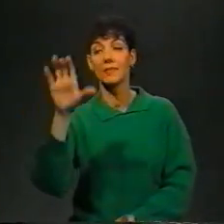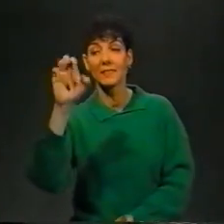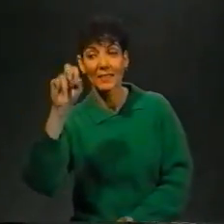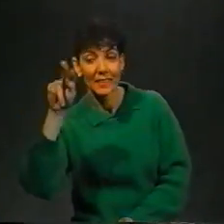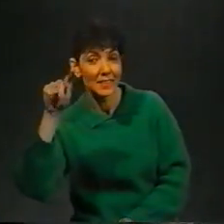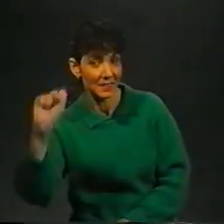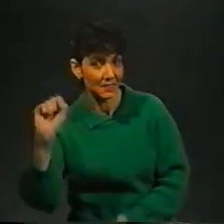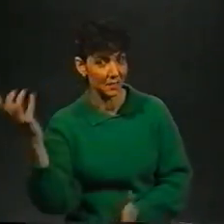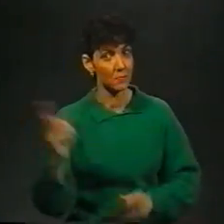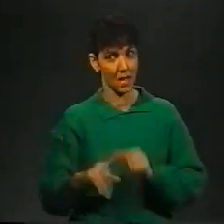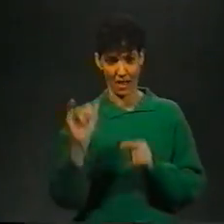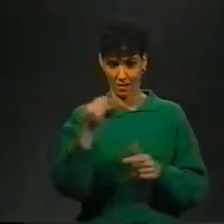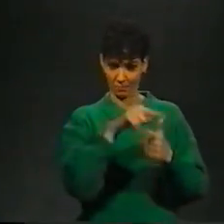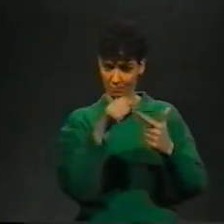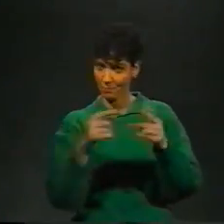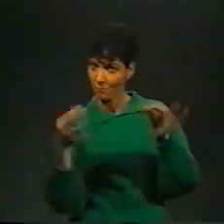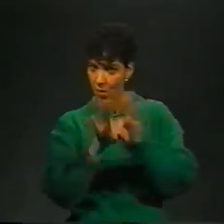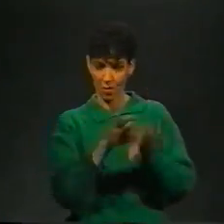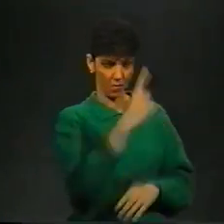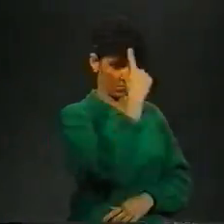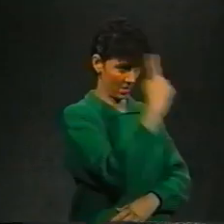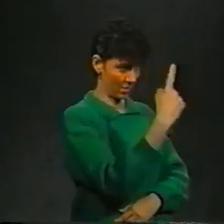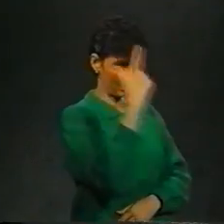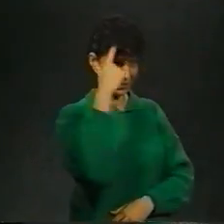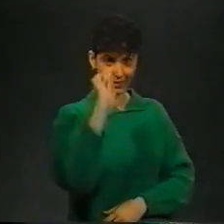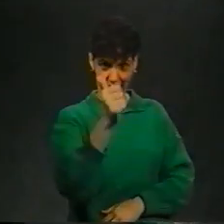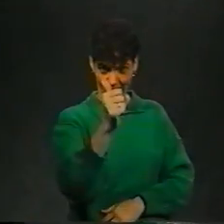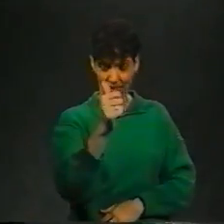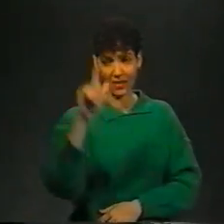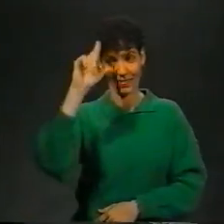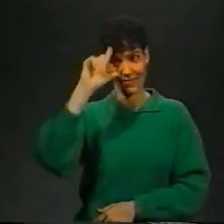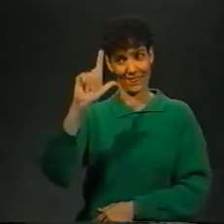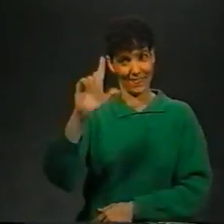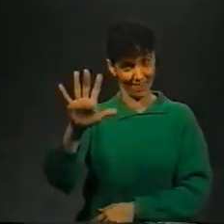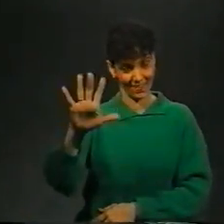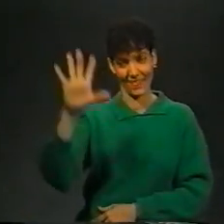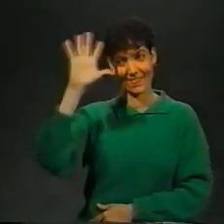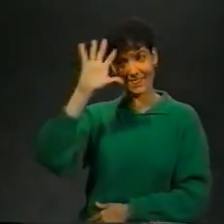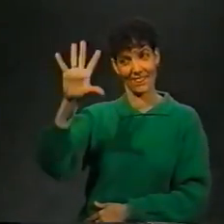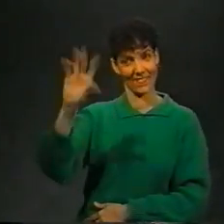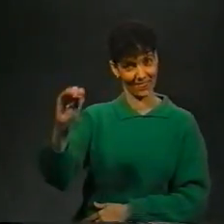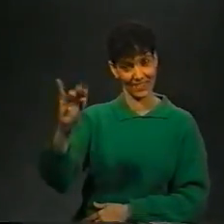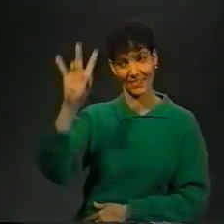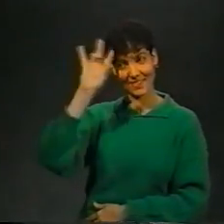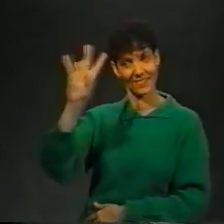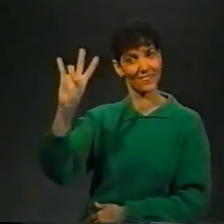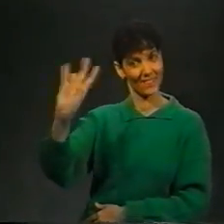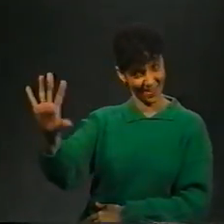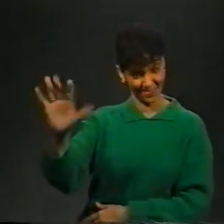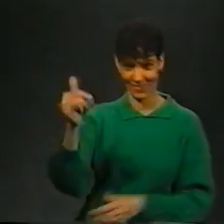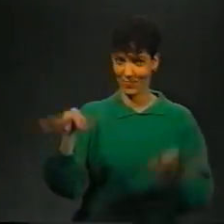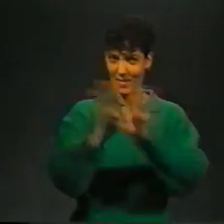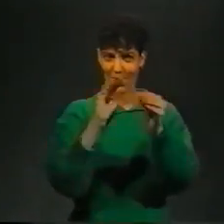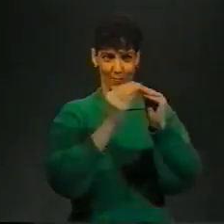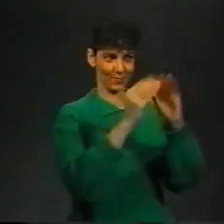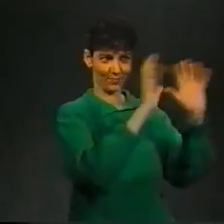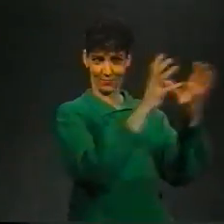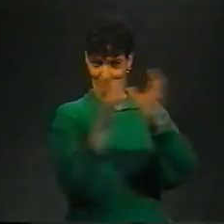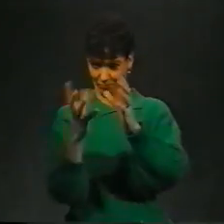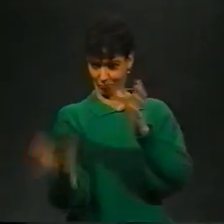cents, as in 33 cents. Remember, a penny to a dime, 25 cents and 50